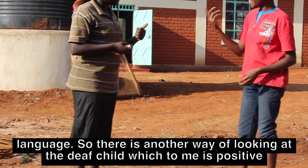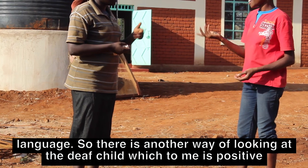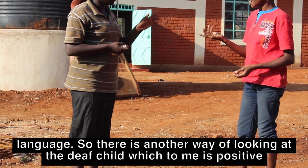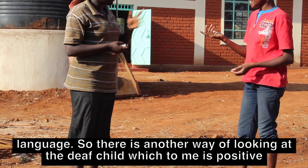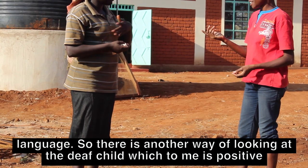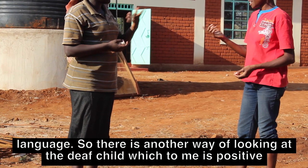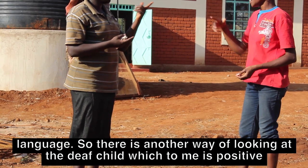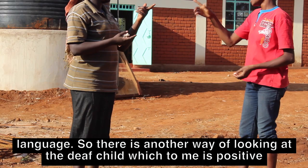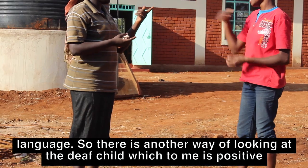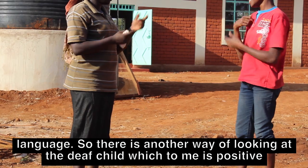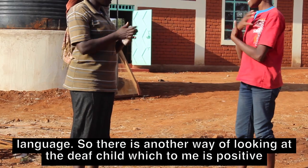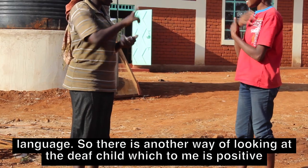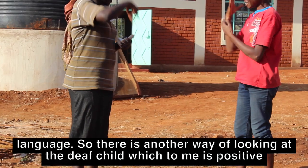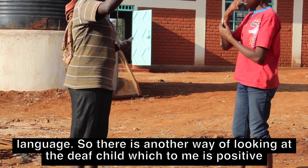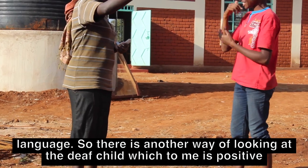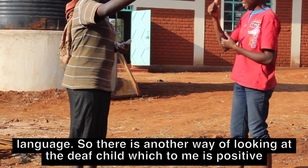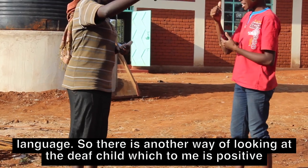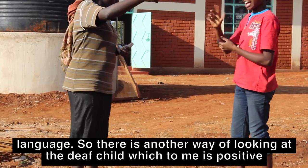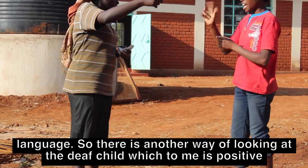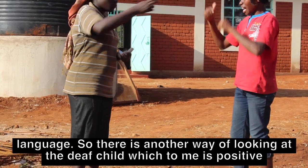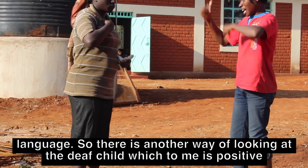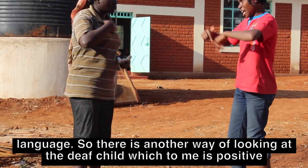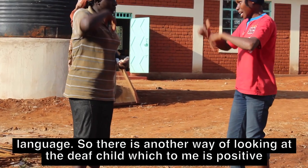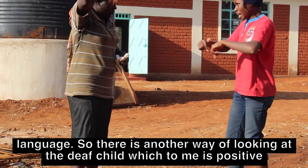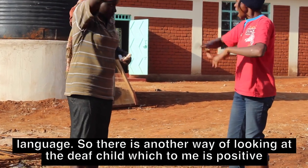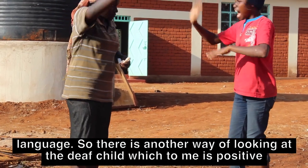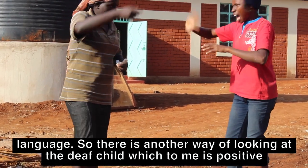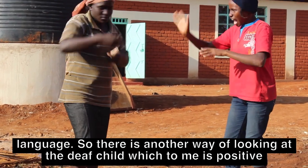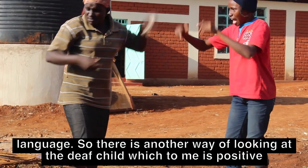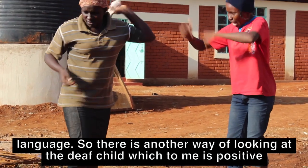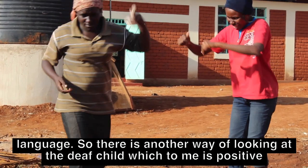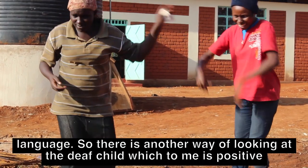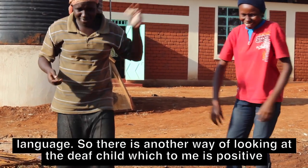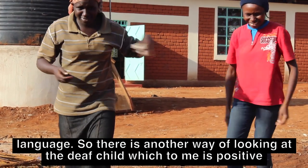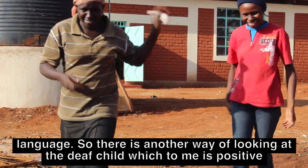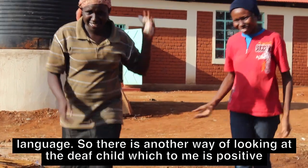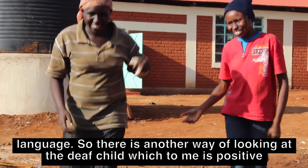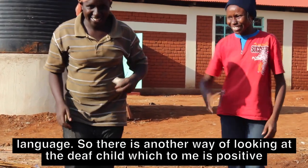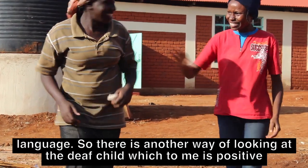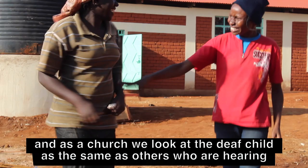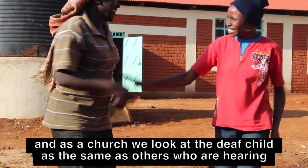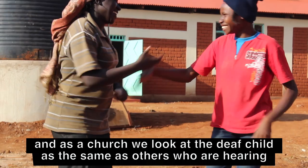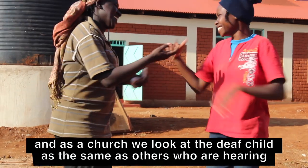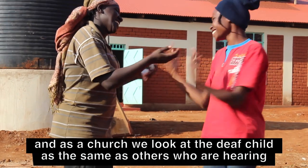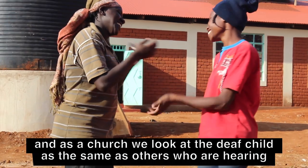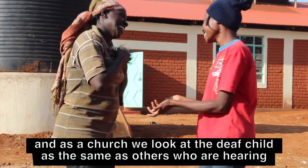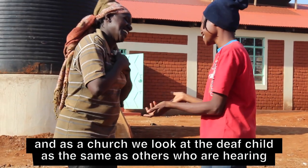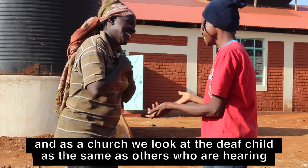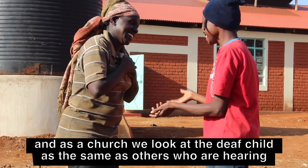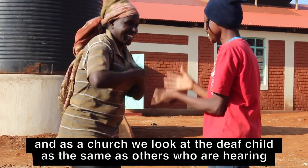So there is another way of looking at the deaf child, which to me is positive. And as a church, we look at